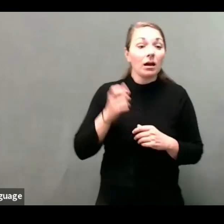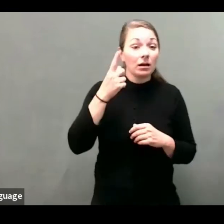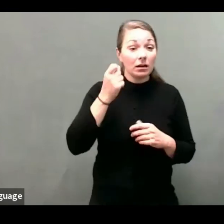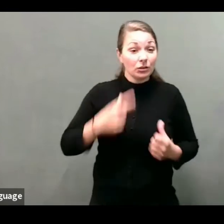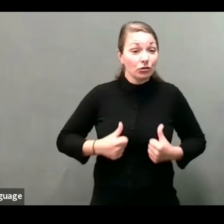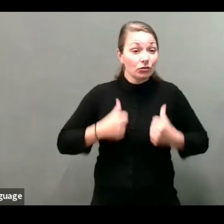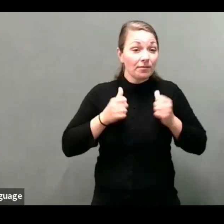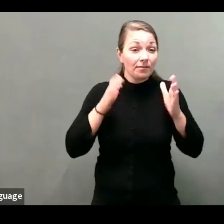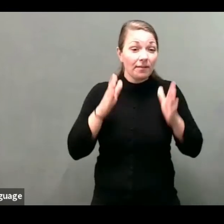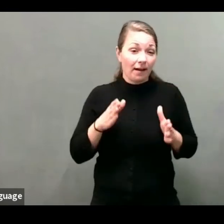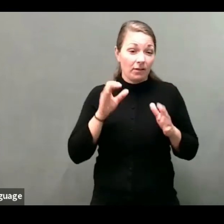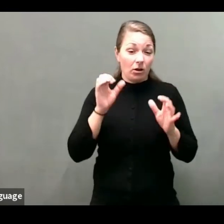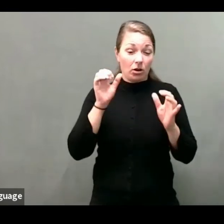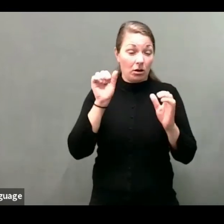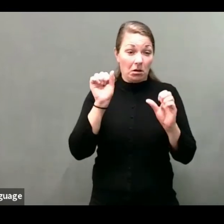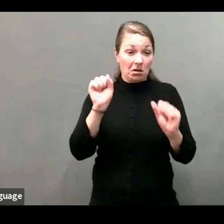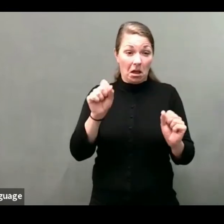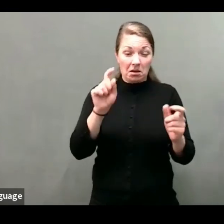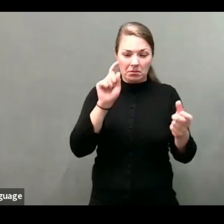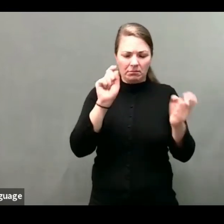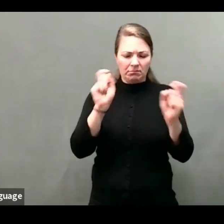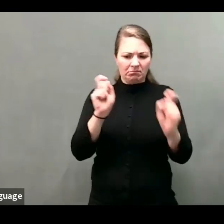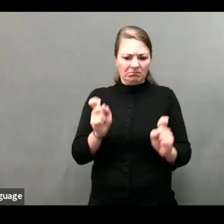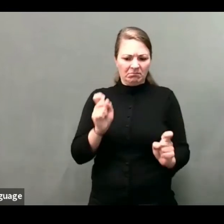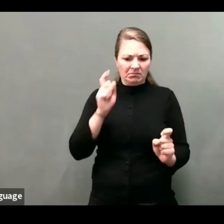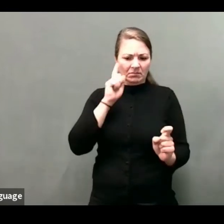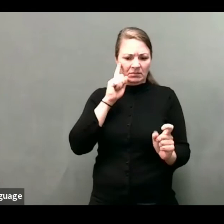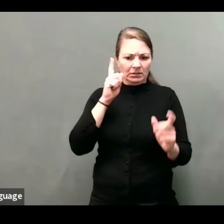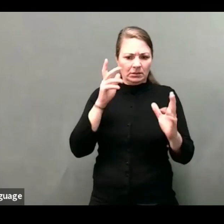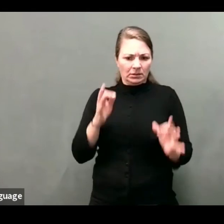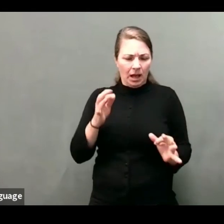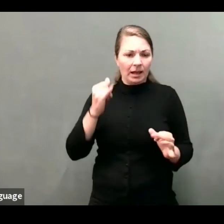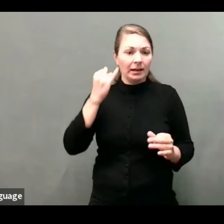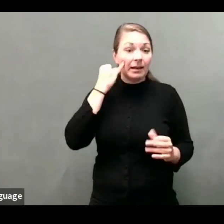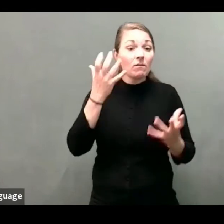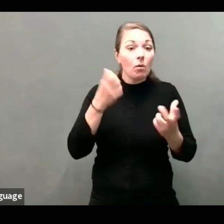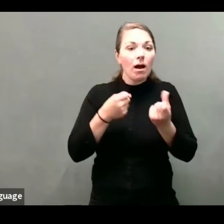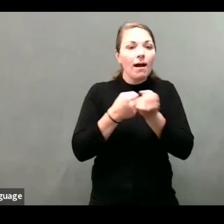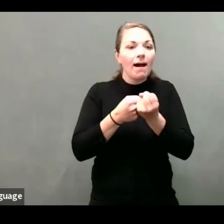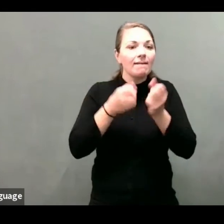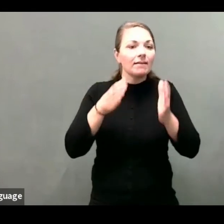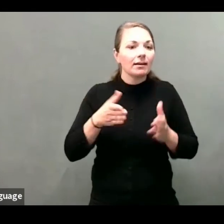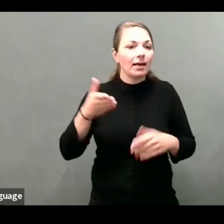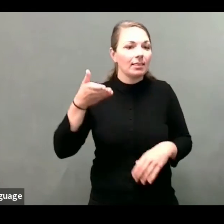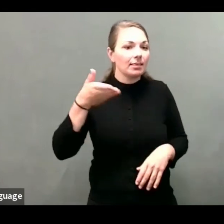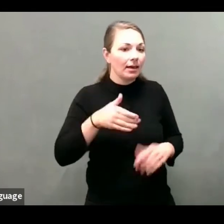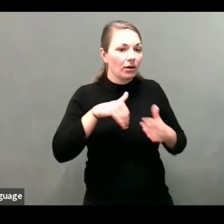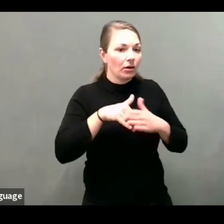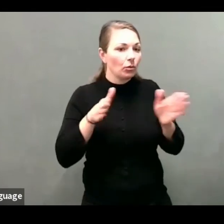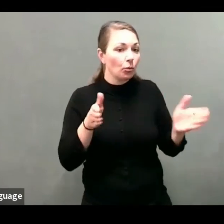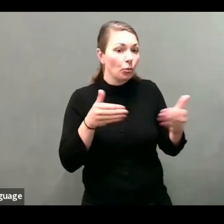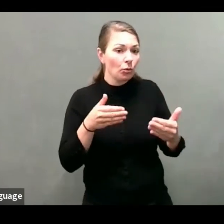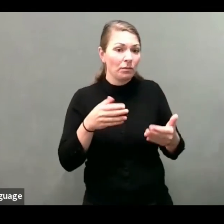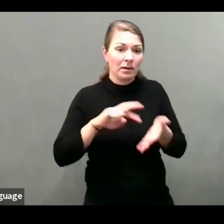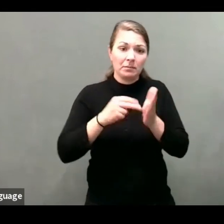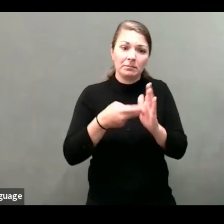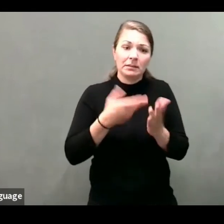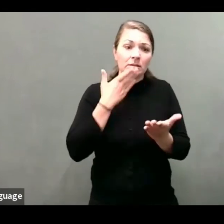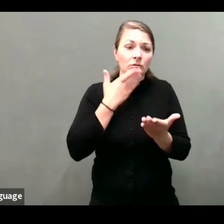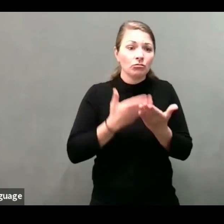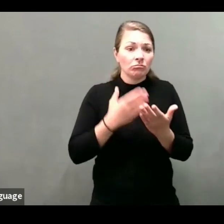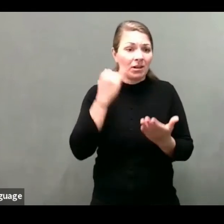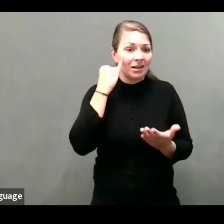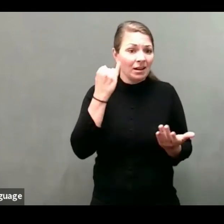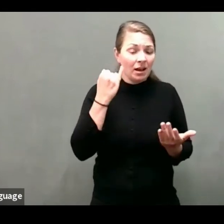may change their mind throughout this process of when they would like the advocate to be in the room. So it's also a good idea for you to ask, so when